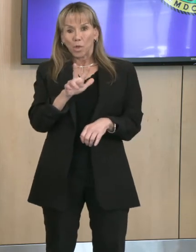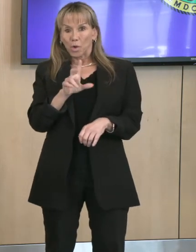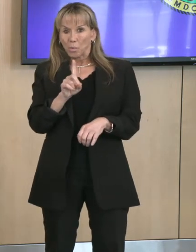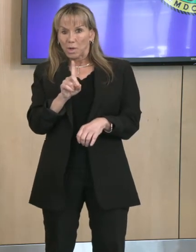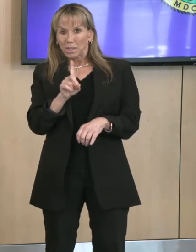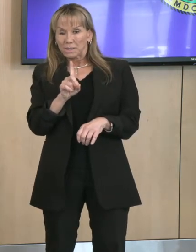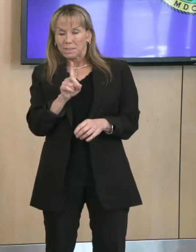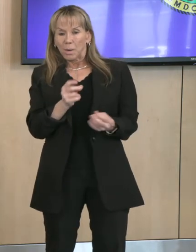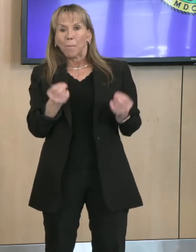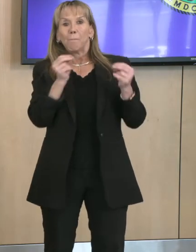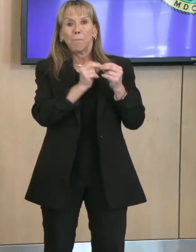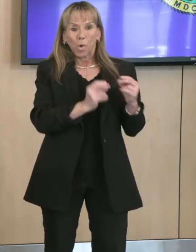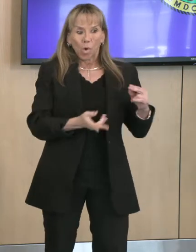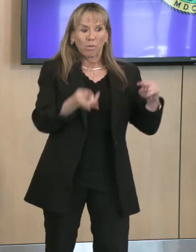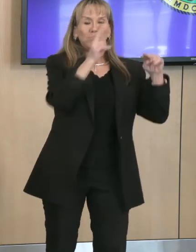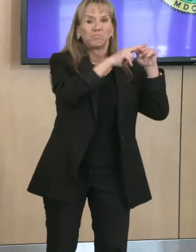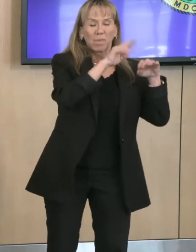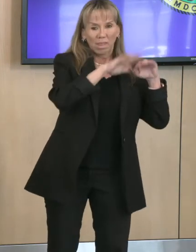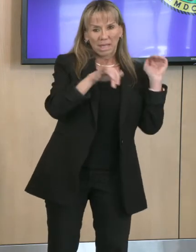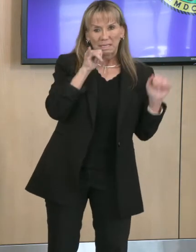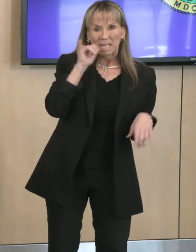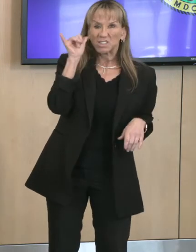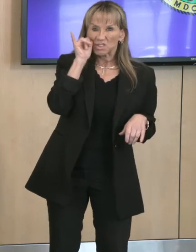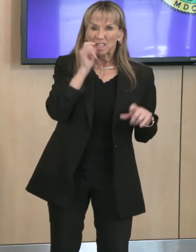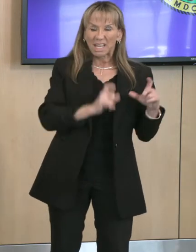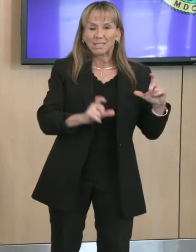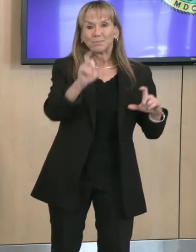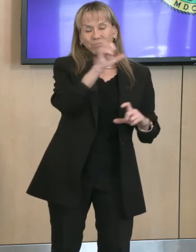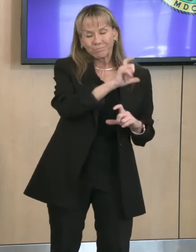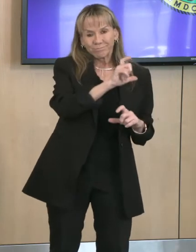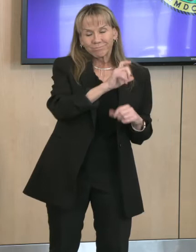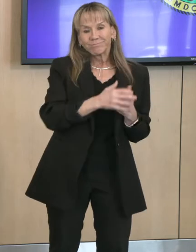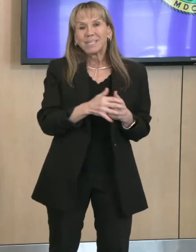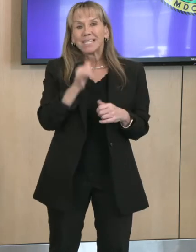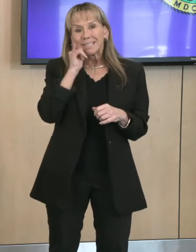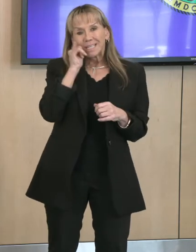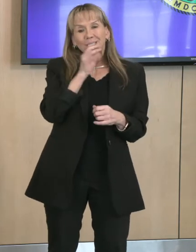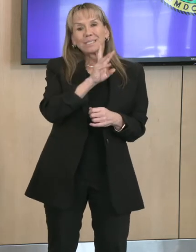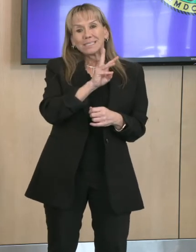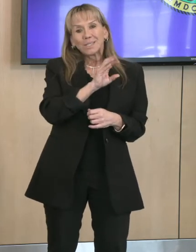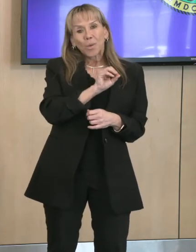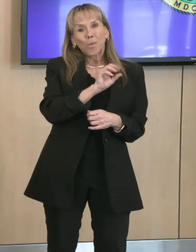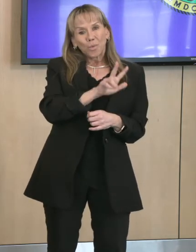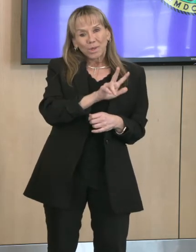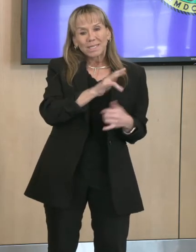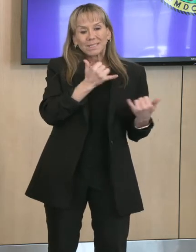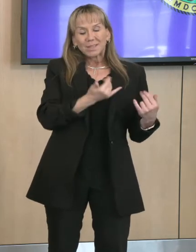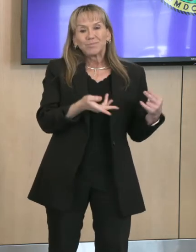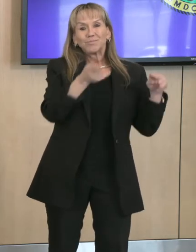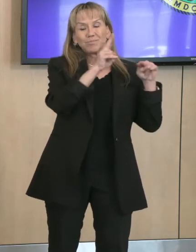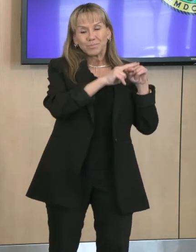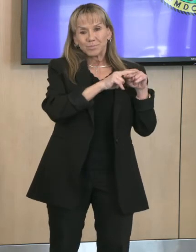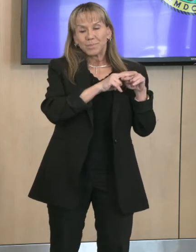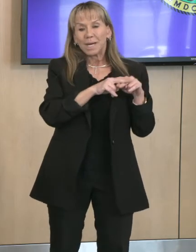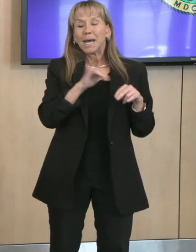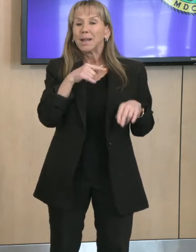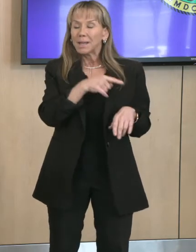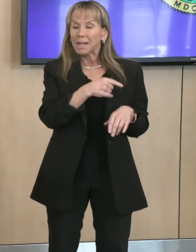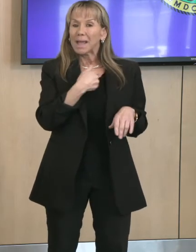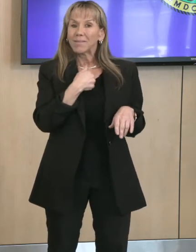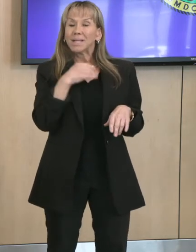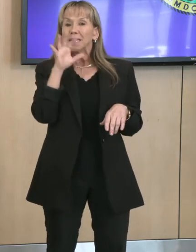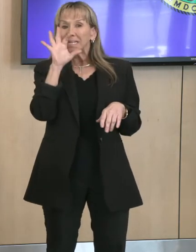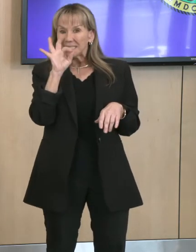more cases since yesterday's number of 603 cases. This total includes